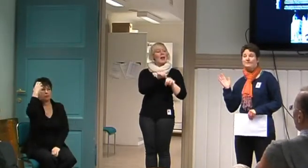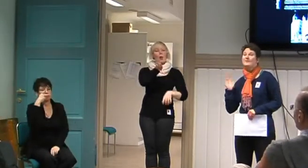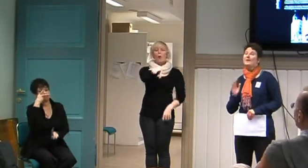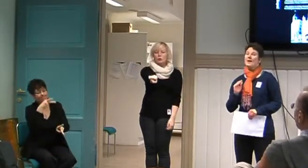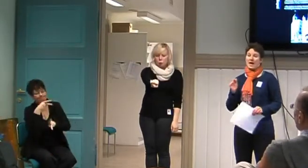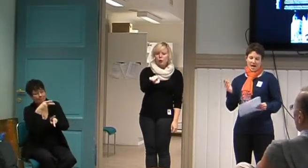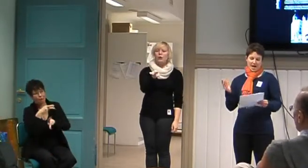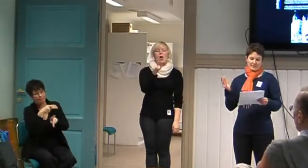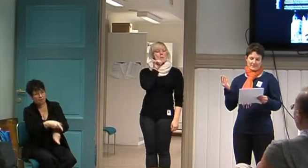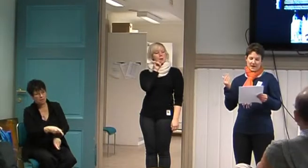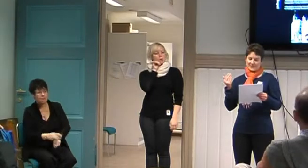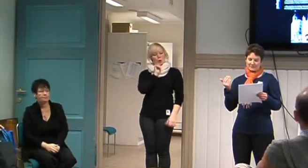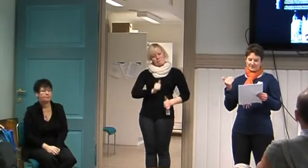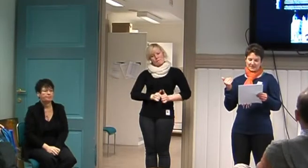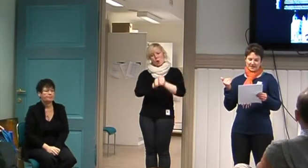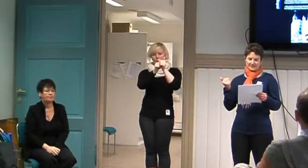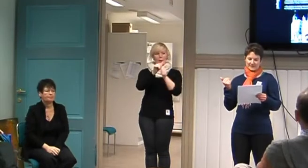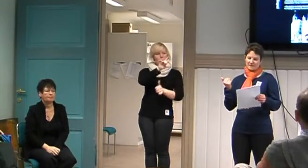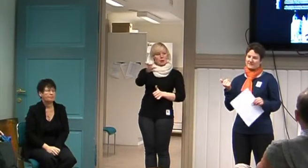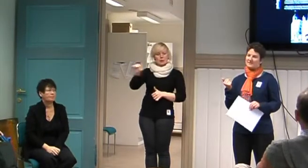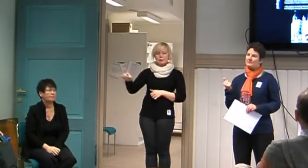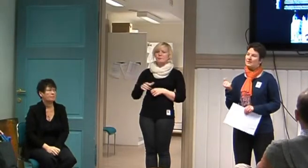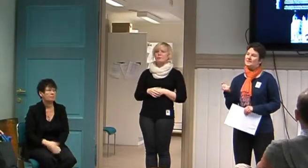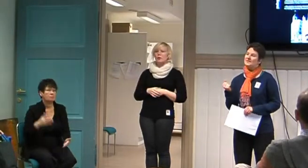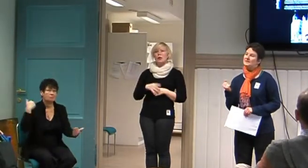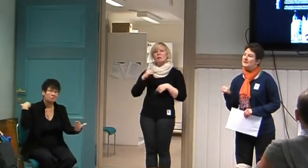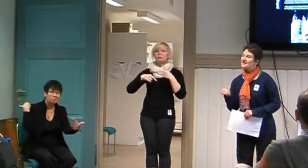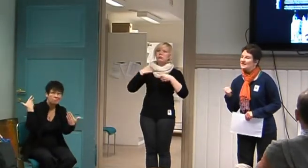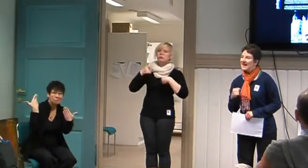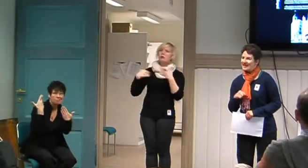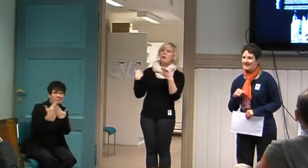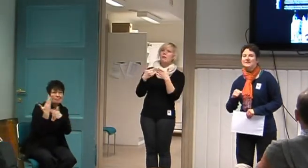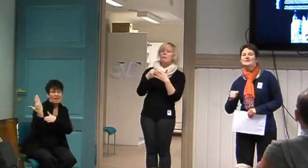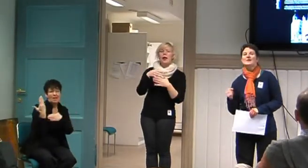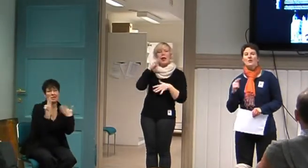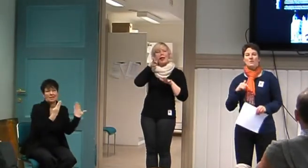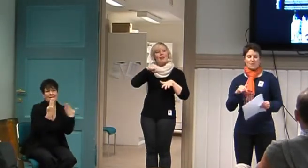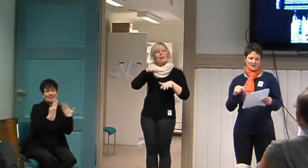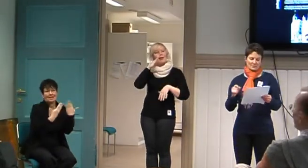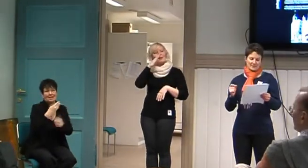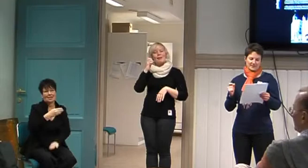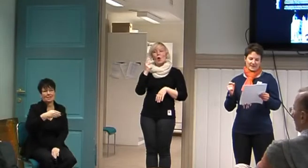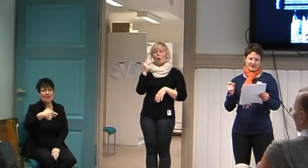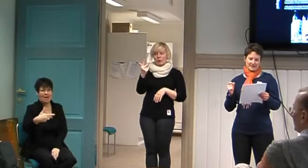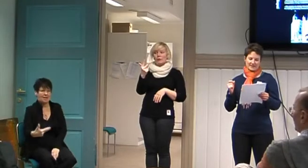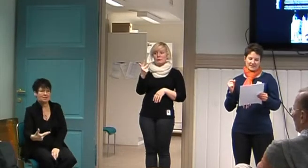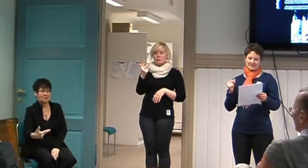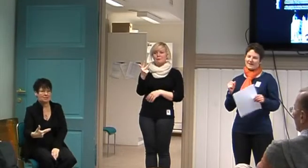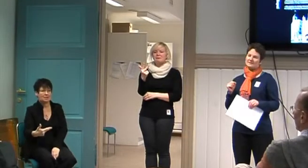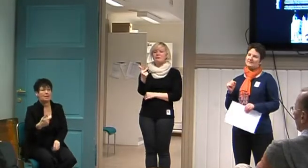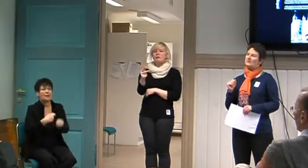after them. And that was the case up until 1998, when we became